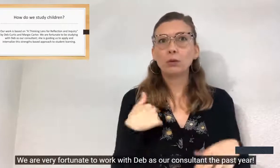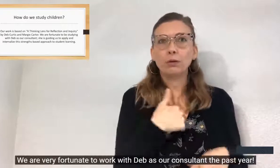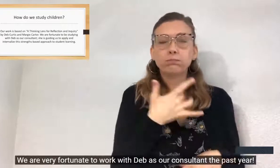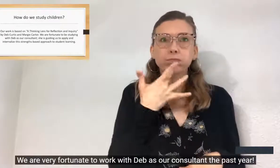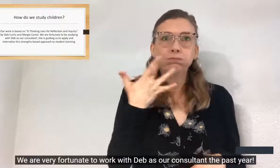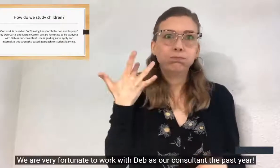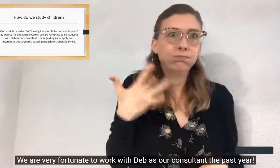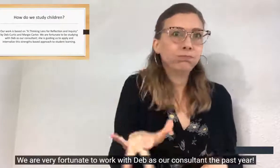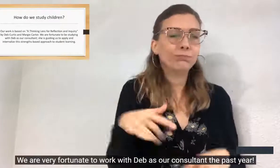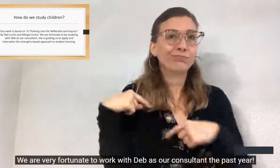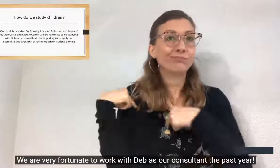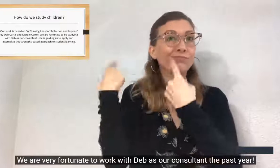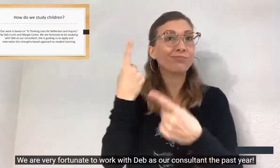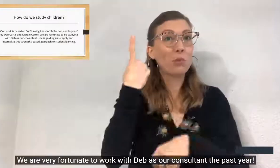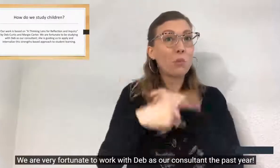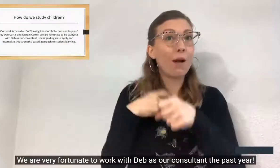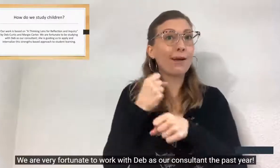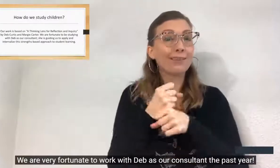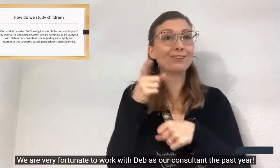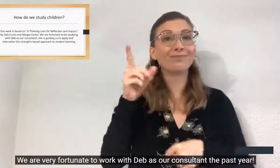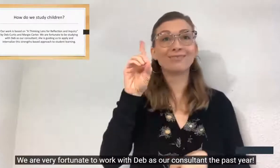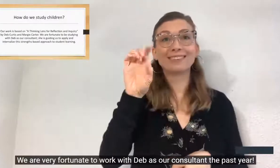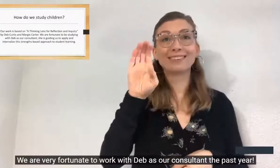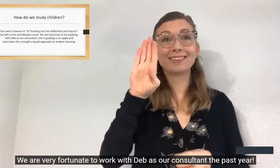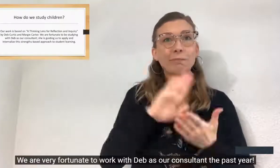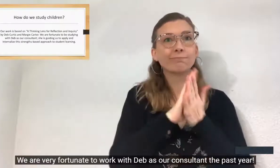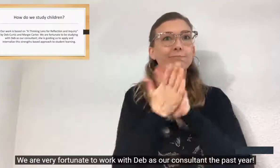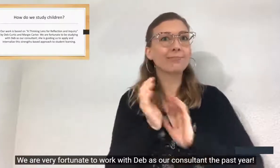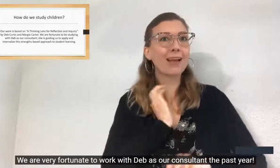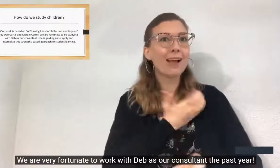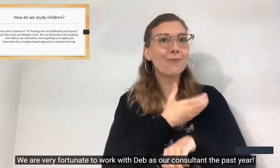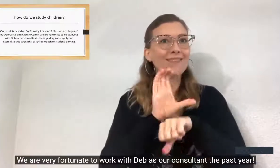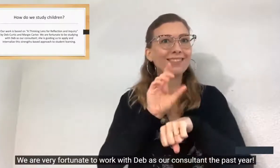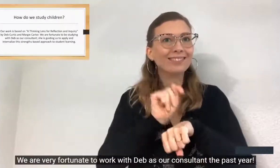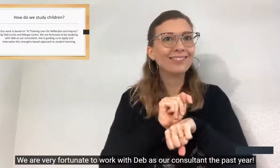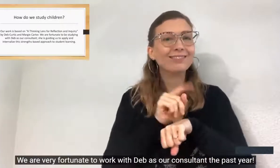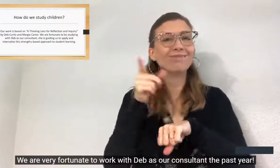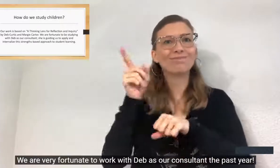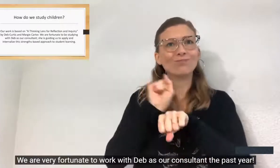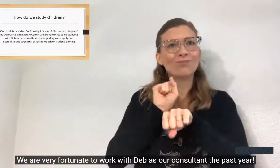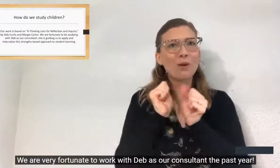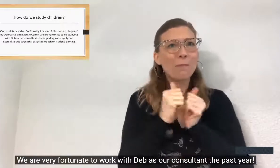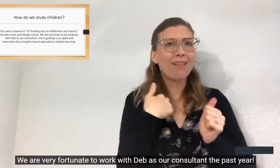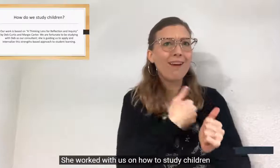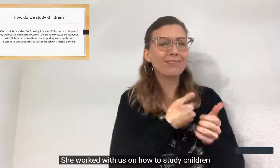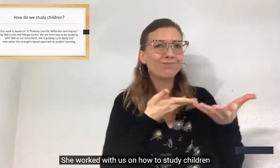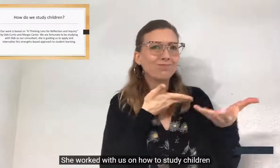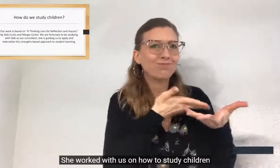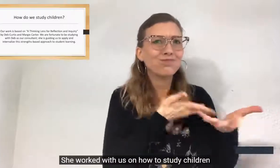We've been really fortunate to be working with Deb for the past year as our consultant. She's